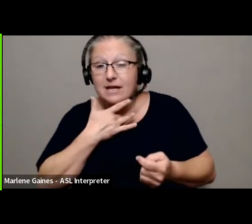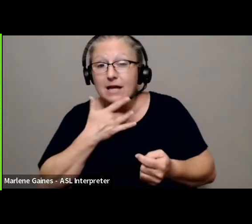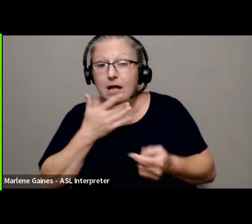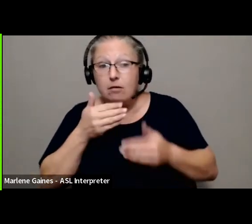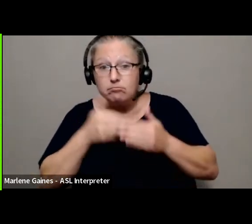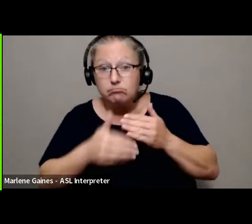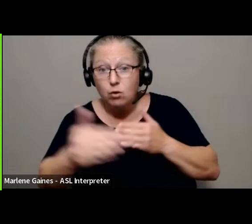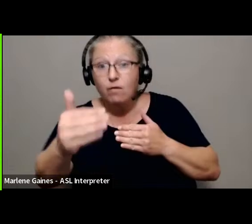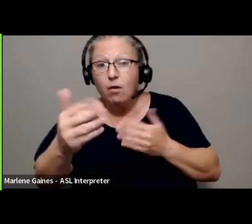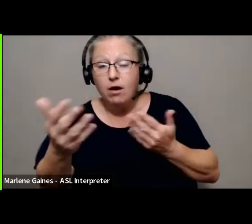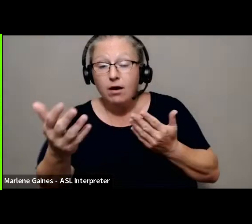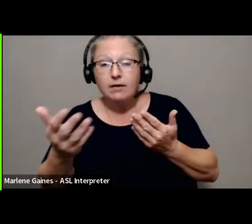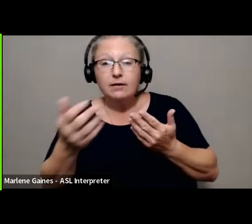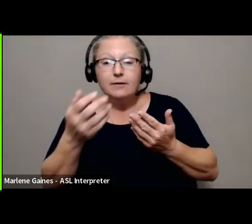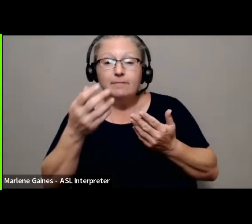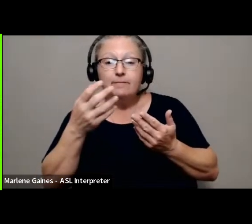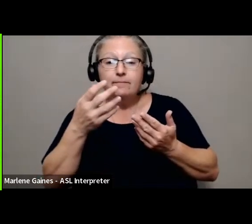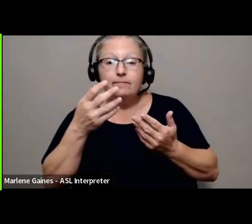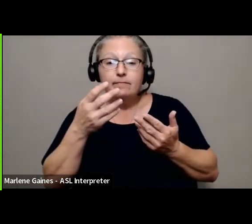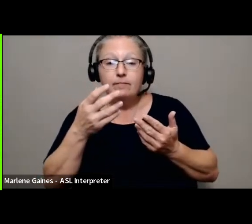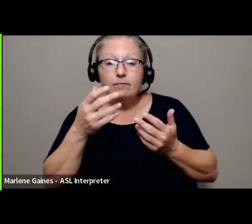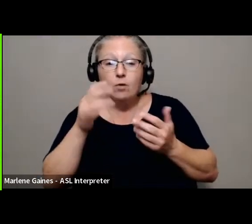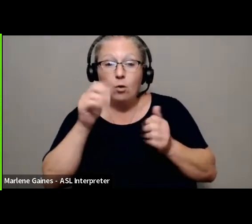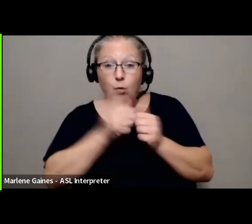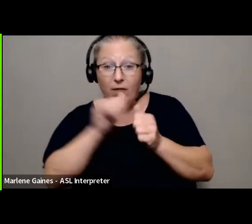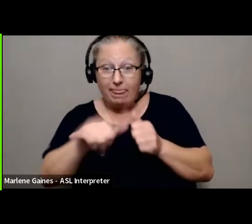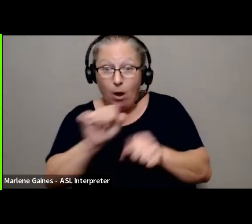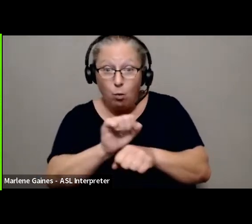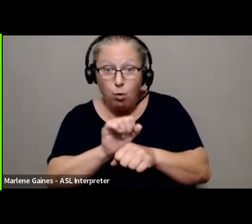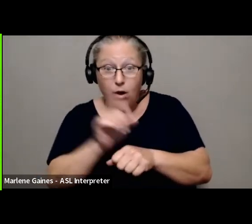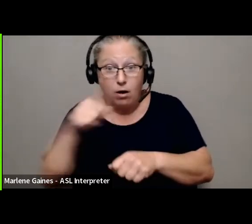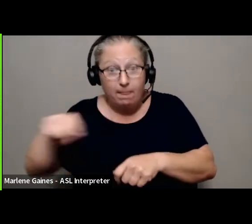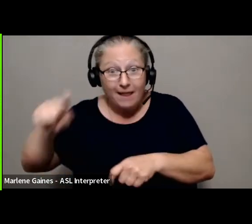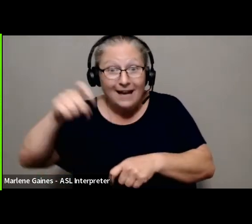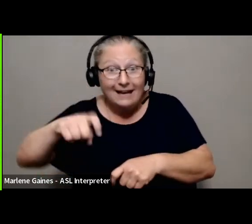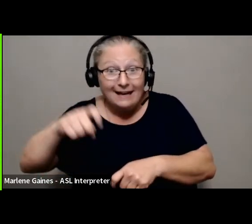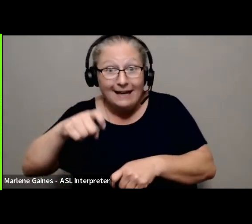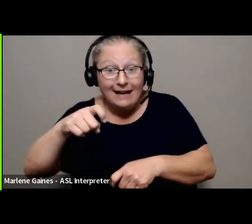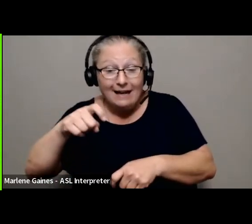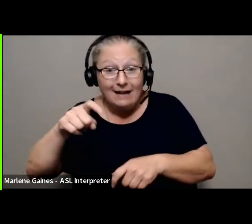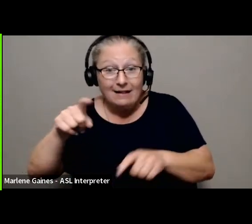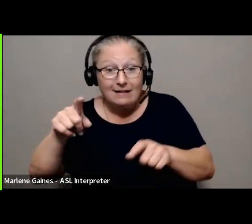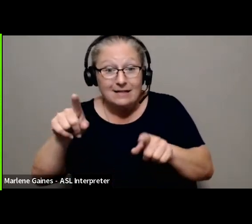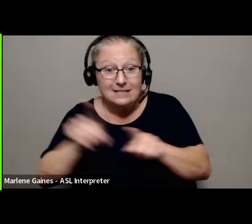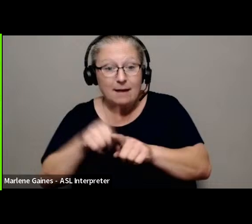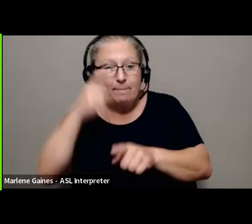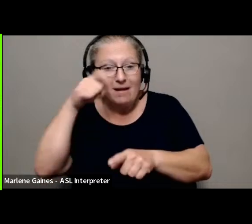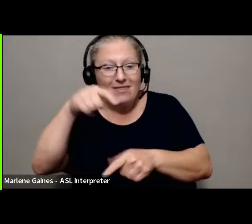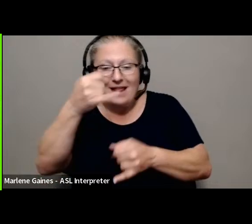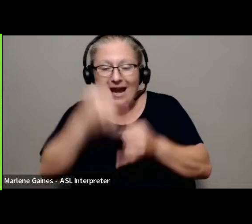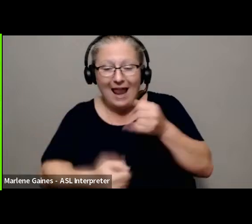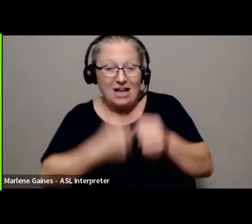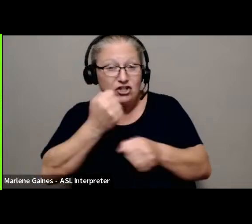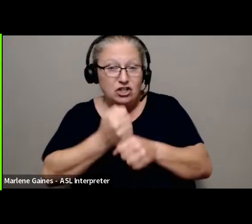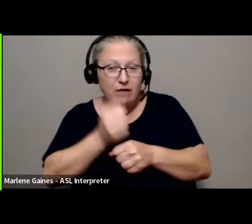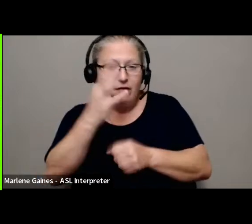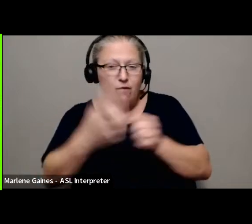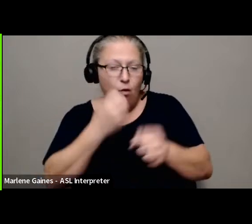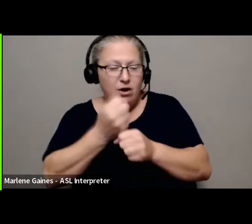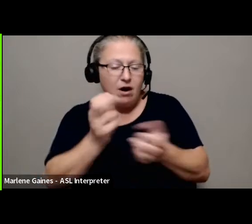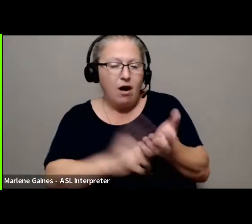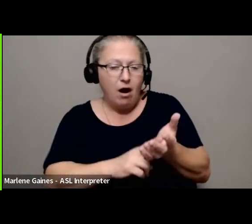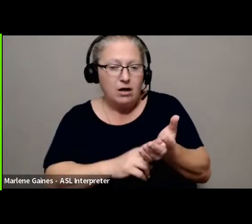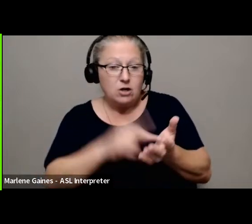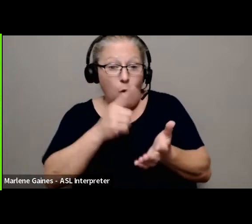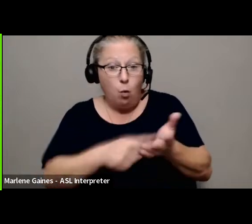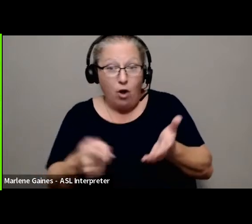moving forward with this work? Do they need these consents? Because this is the last year of a 4-year contract. What's in front of you